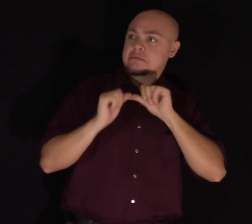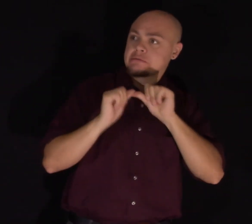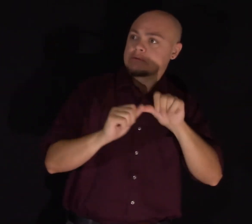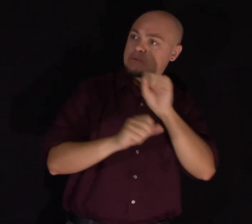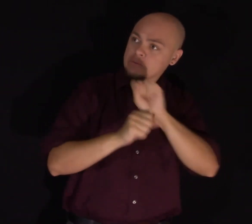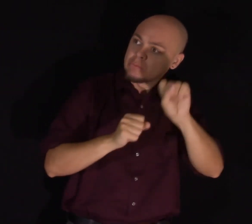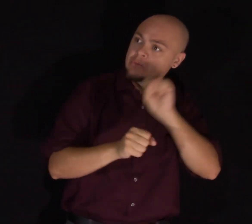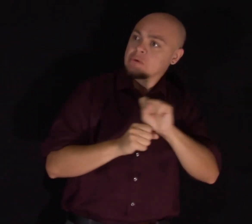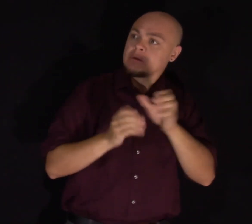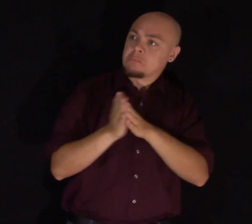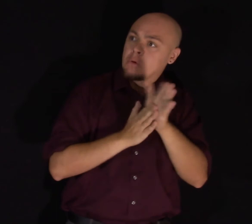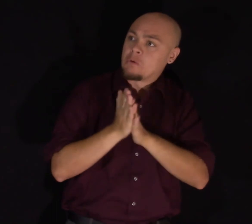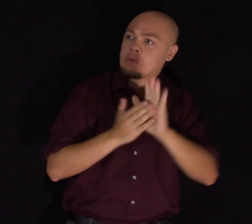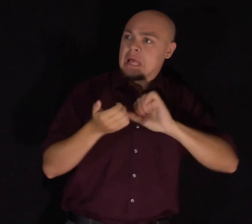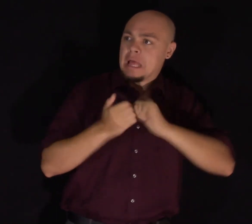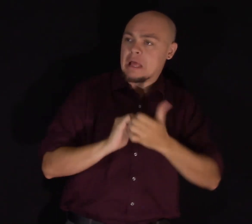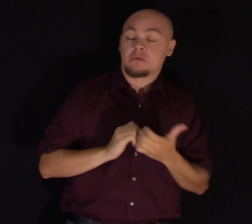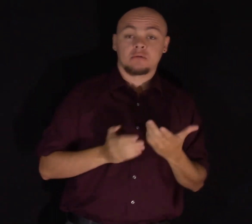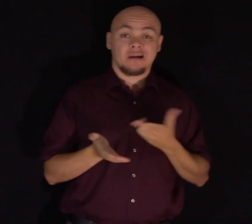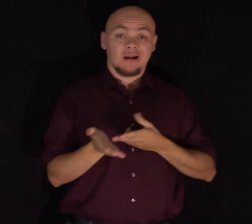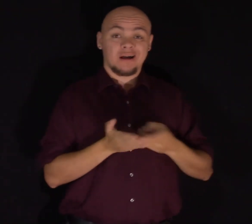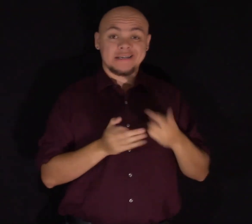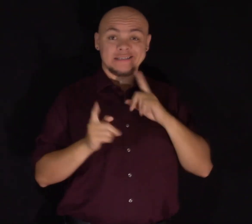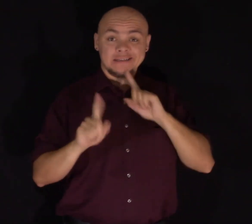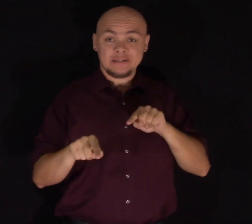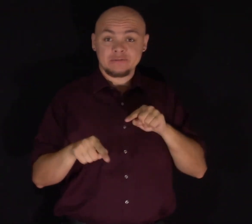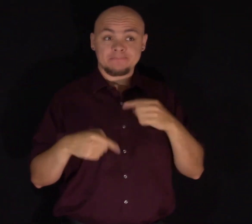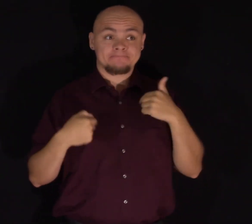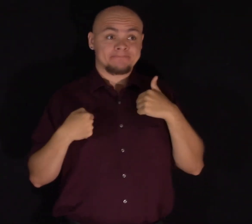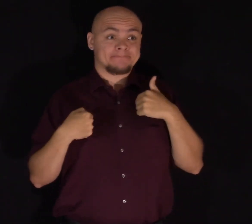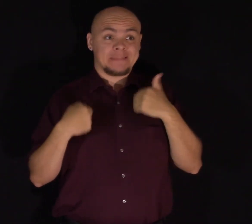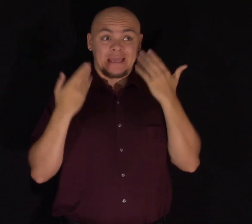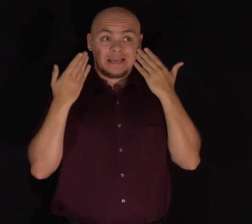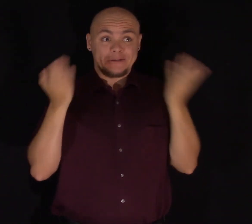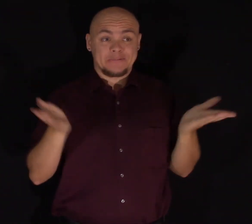run? The honest answer is, I don't know.